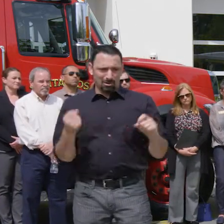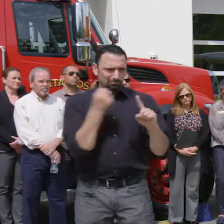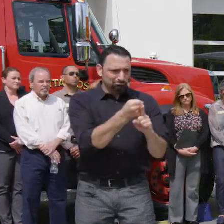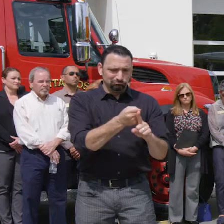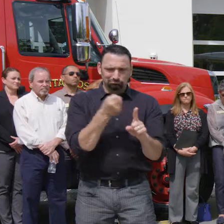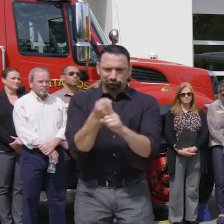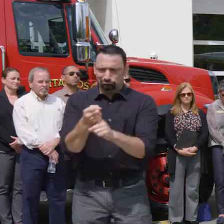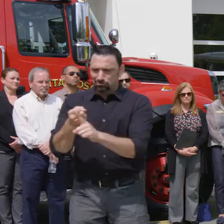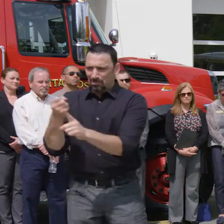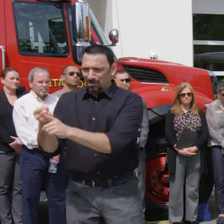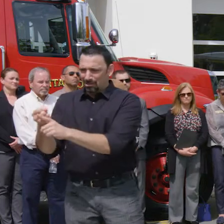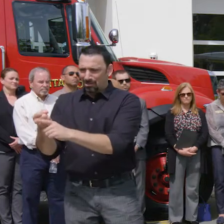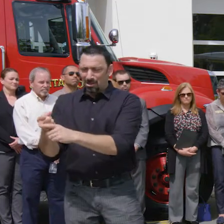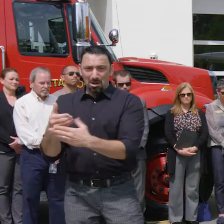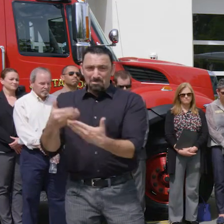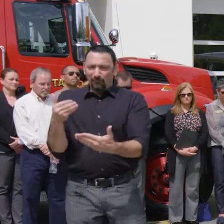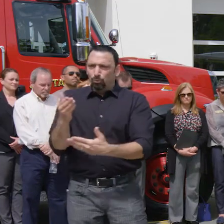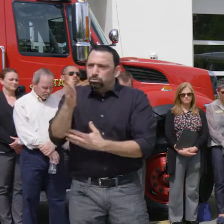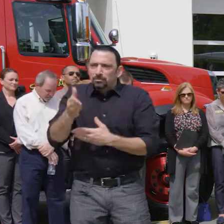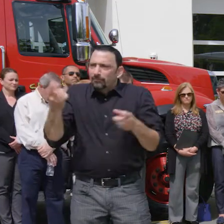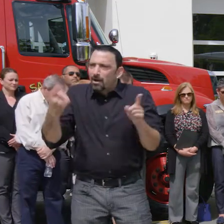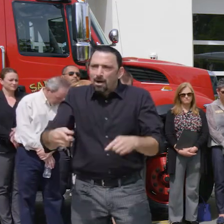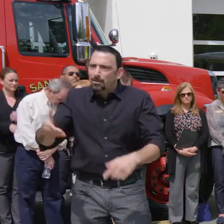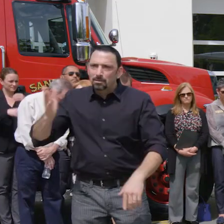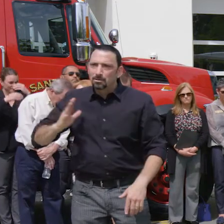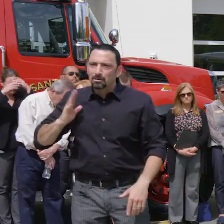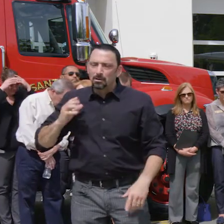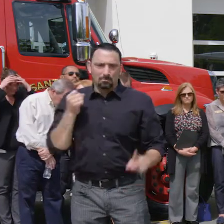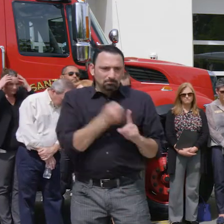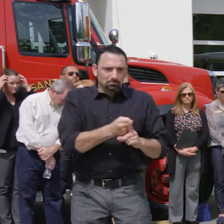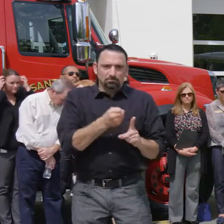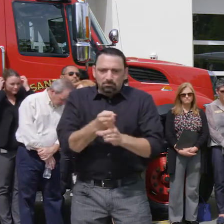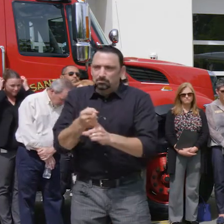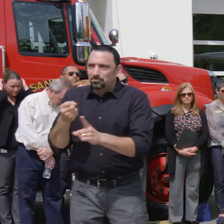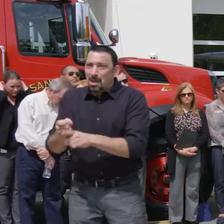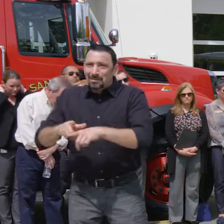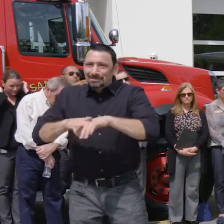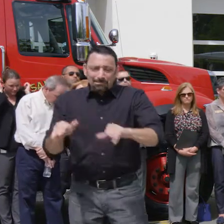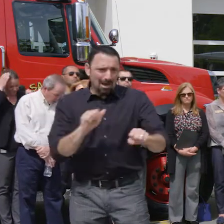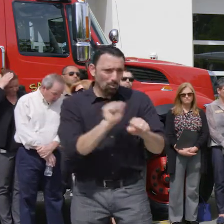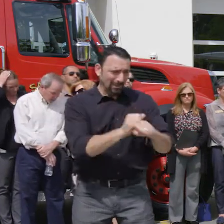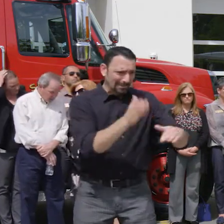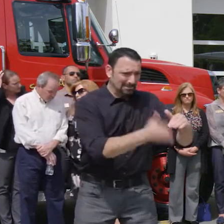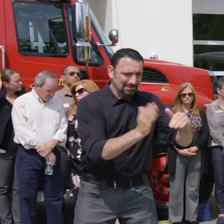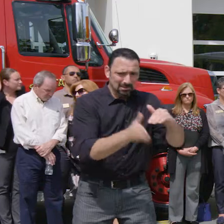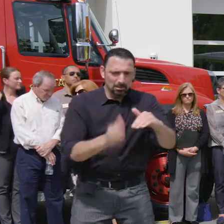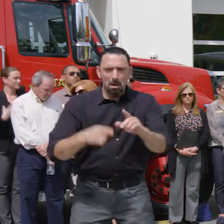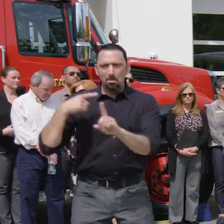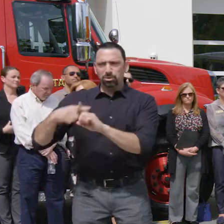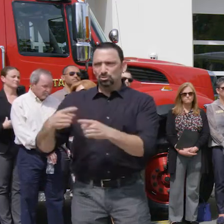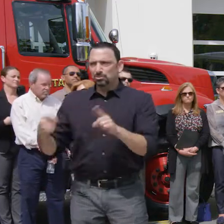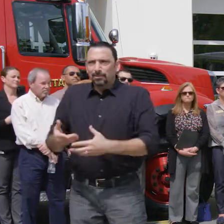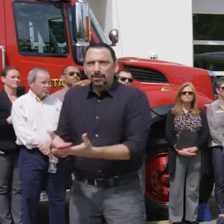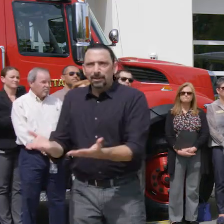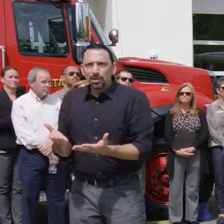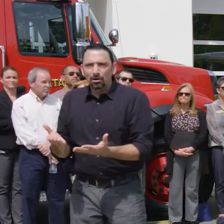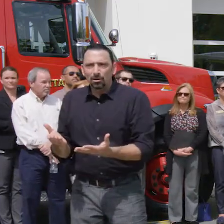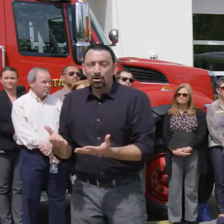really unprecedented set of metrics, get those done while still taking into account all the impacts to the